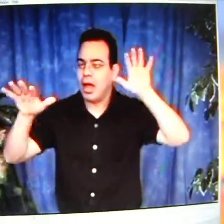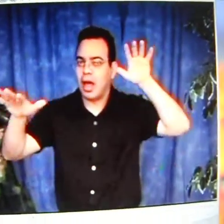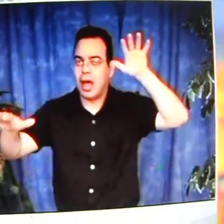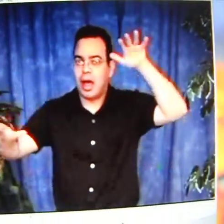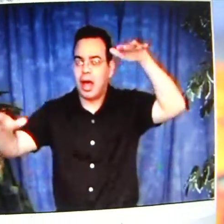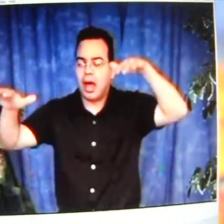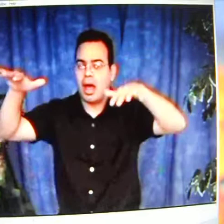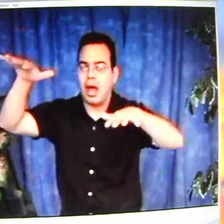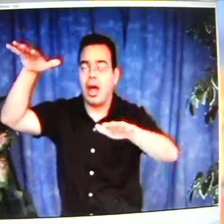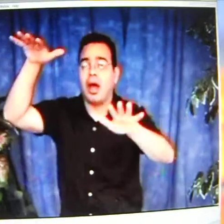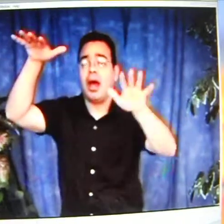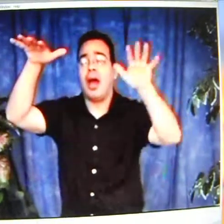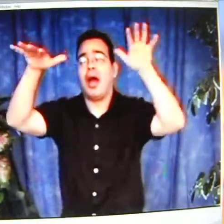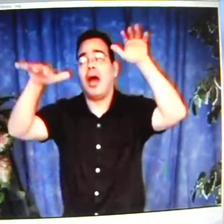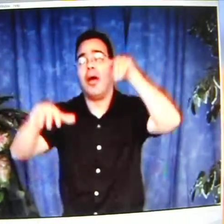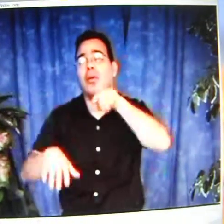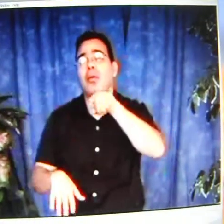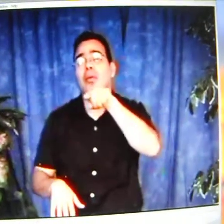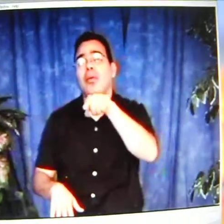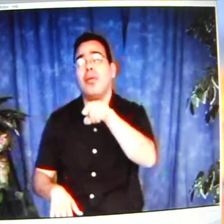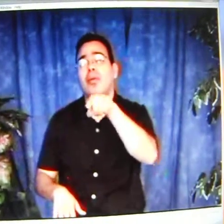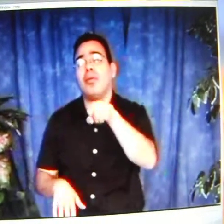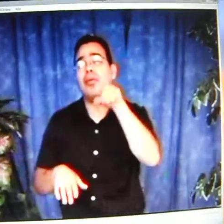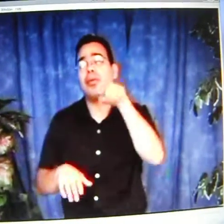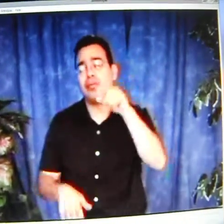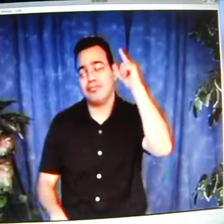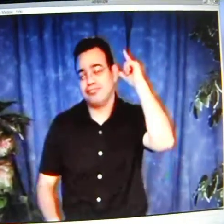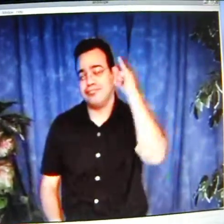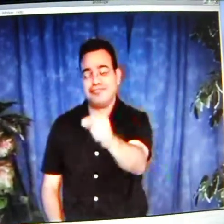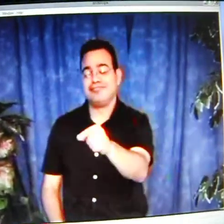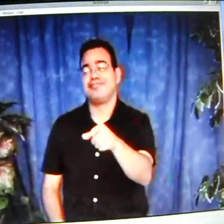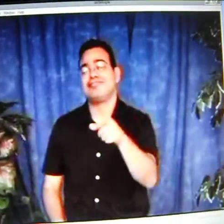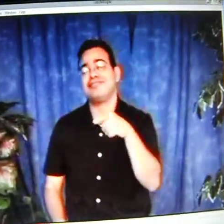And there were green pastures all around.